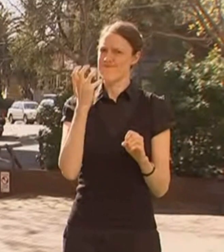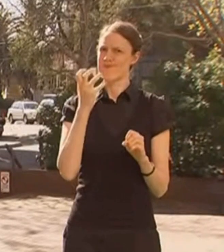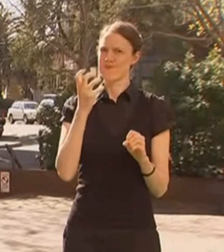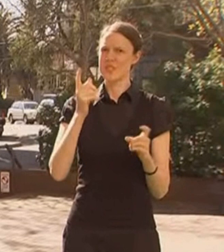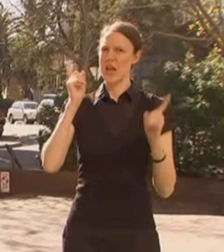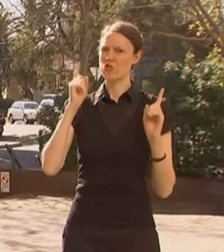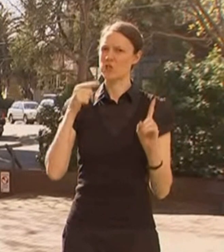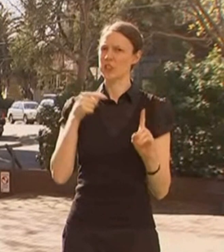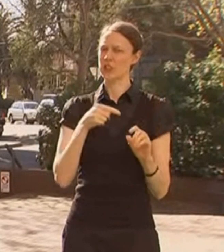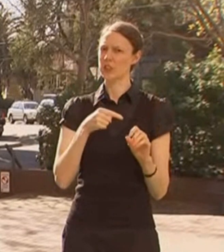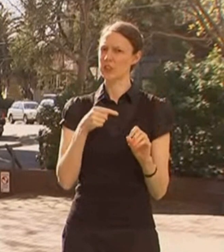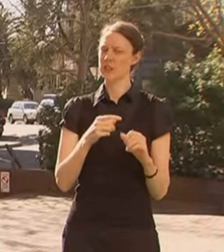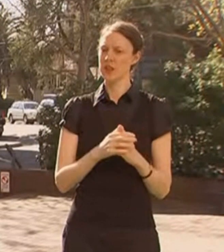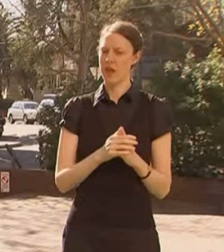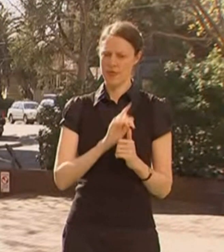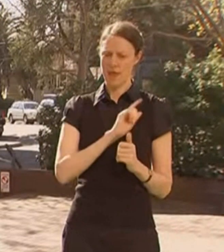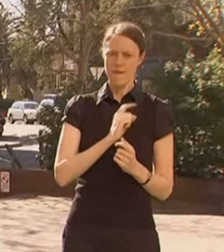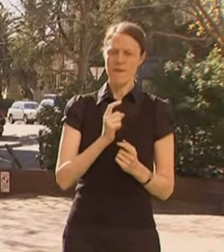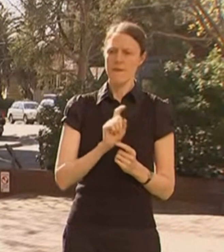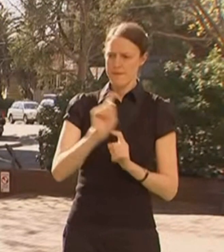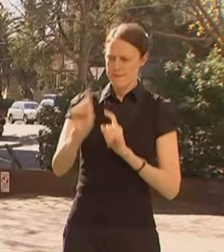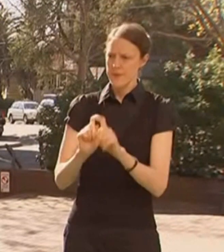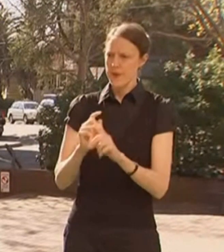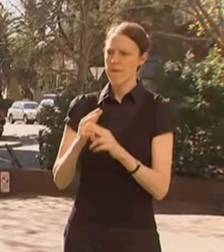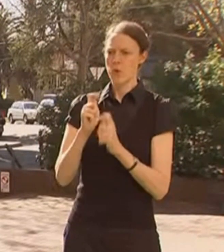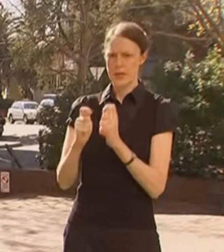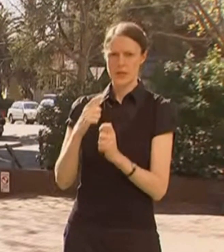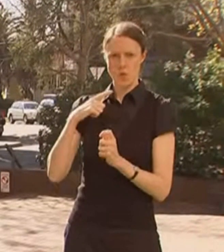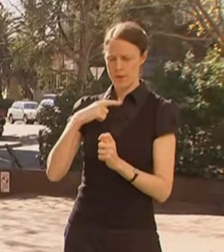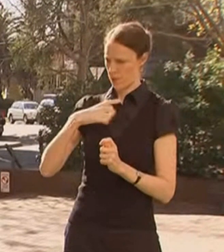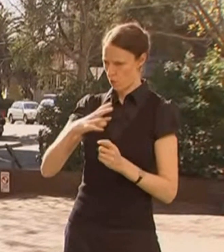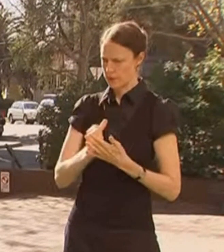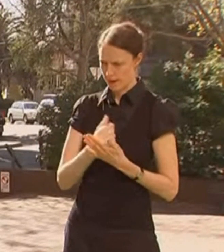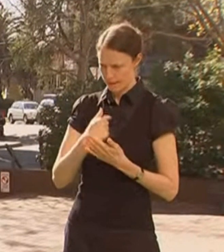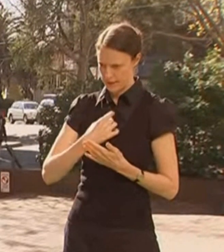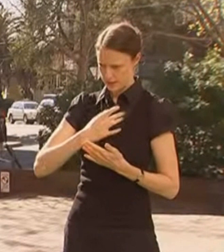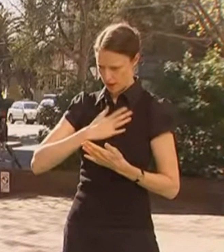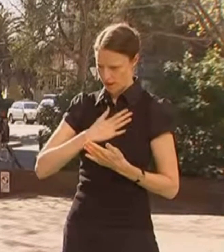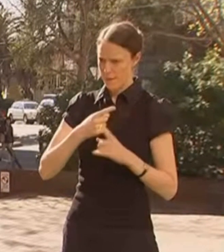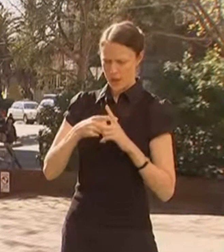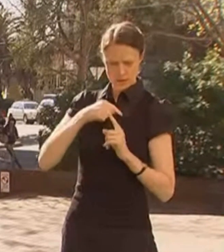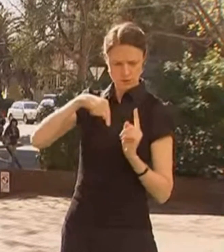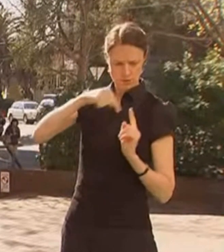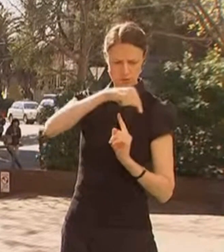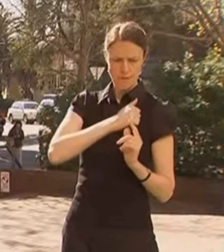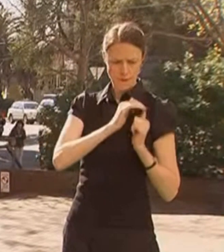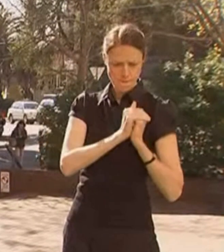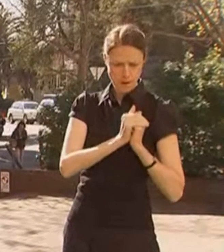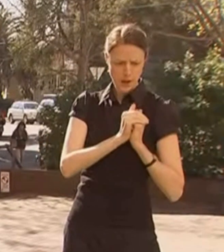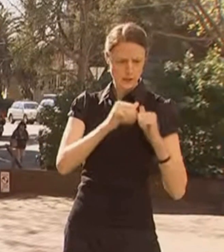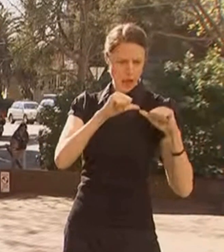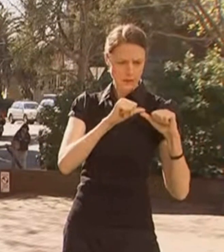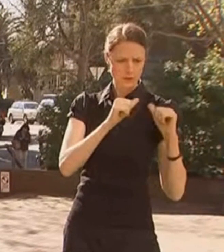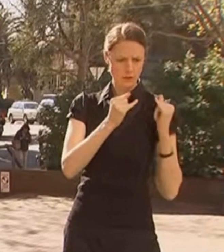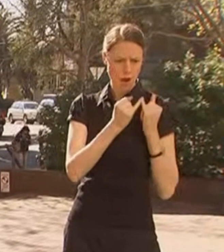come forward in the last 24 hours to be tested for COVID-19. They know, as we all know